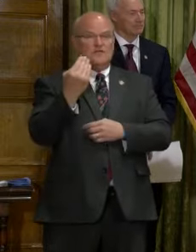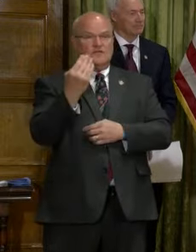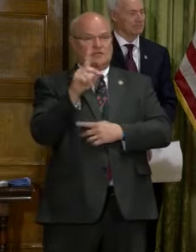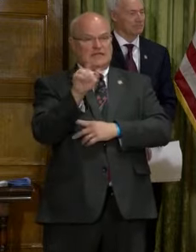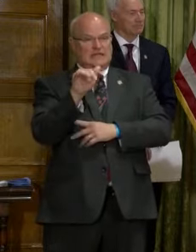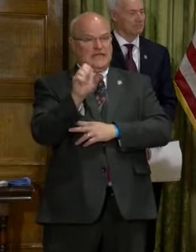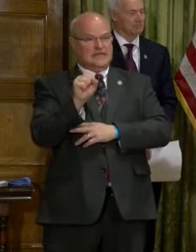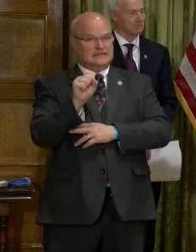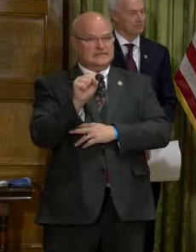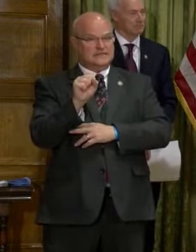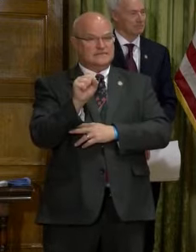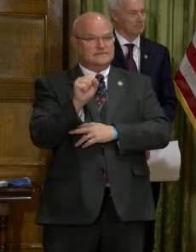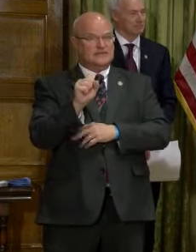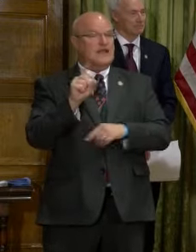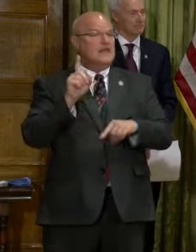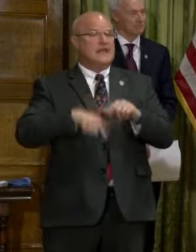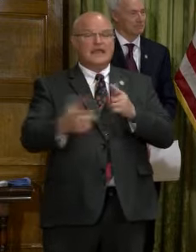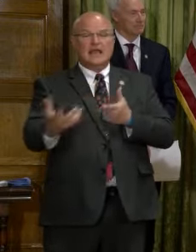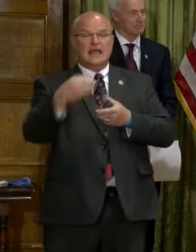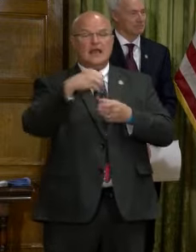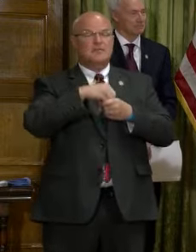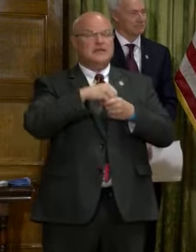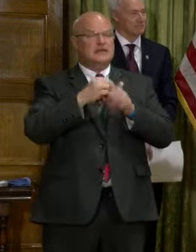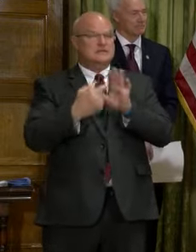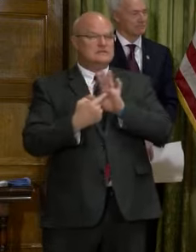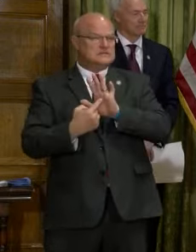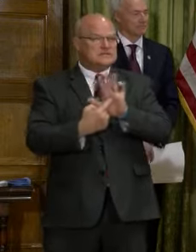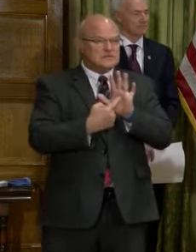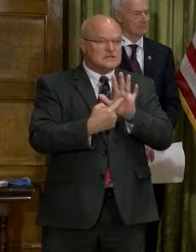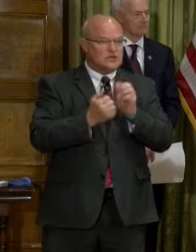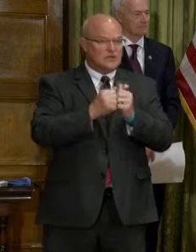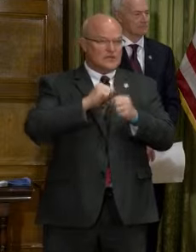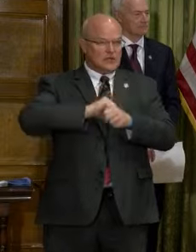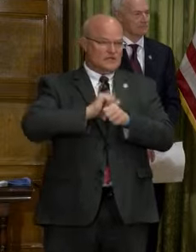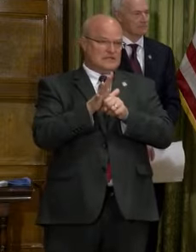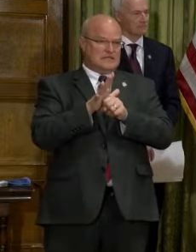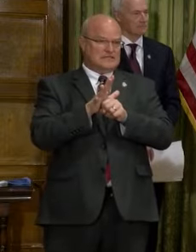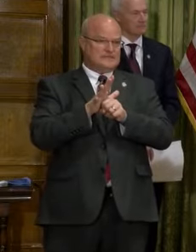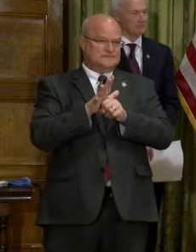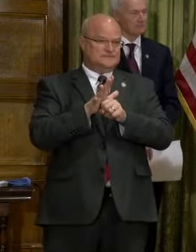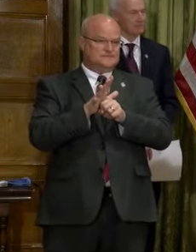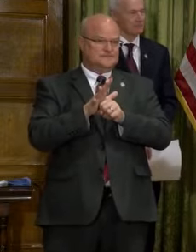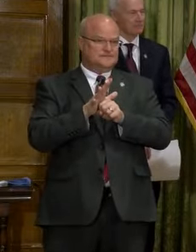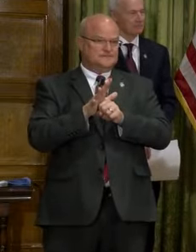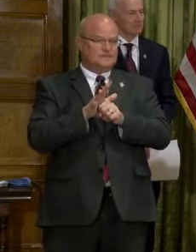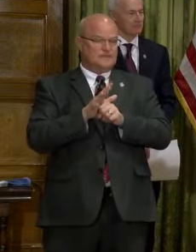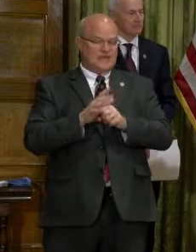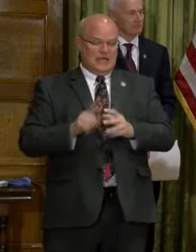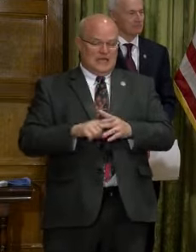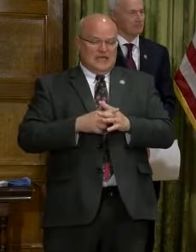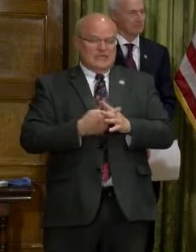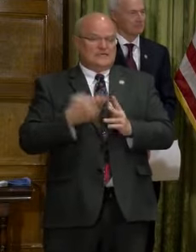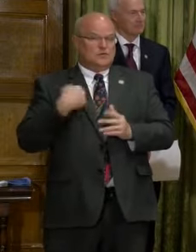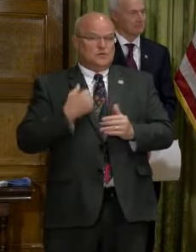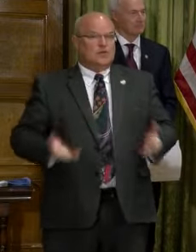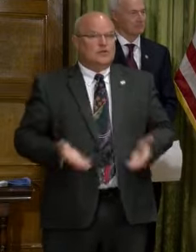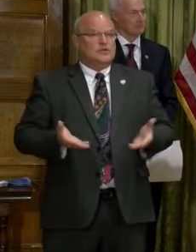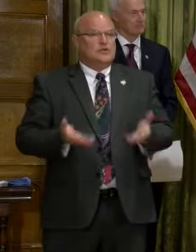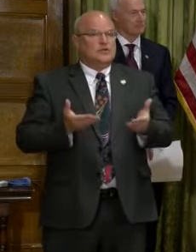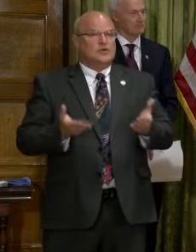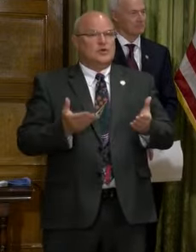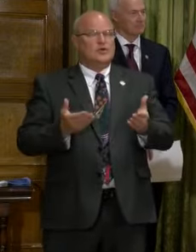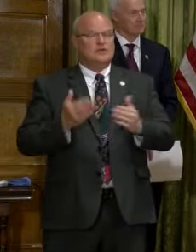14 days. They can't come in with symptoms consistent of COVID-19. Initially, we're going to encourage